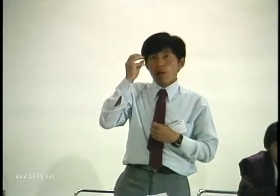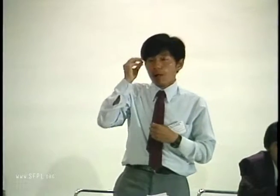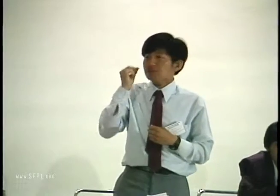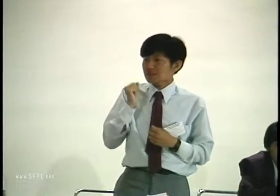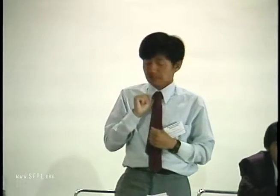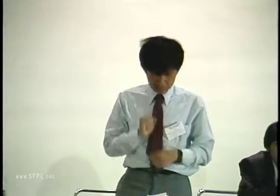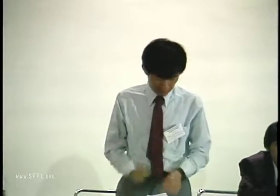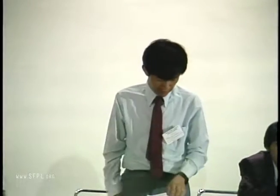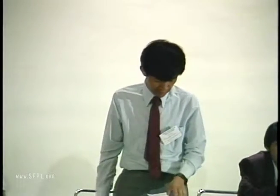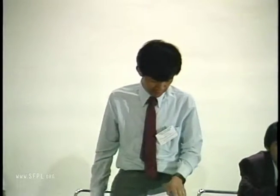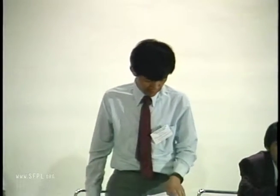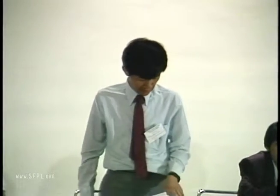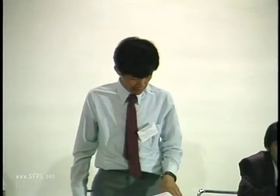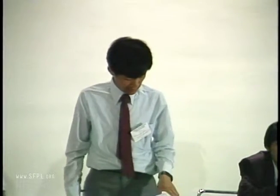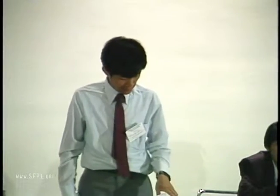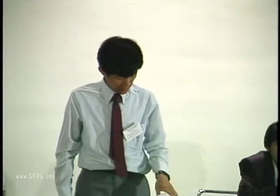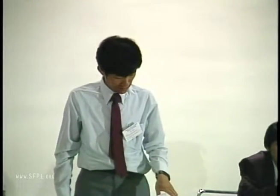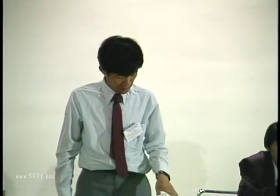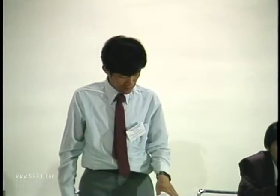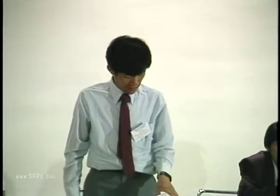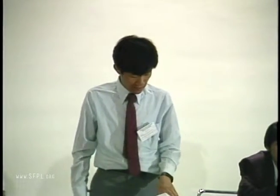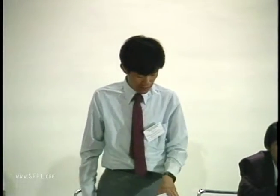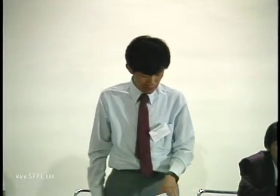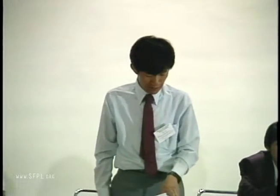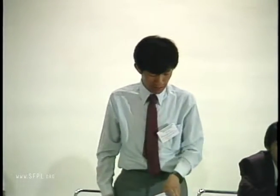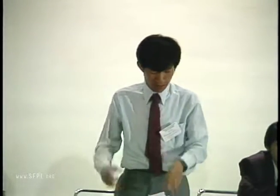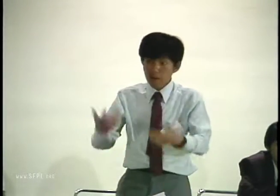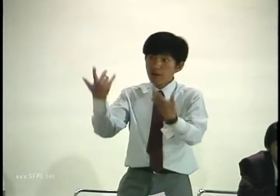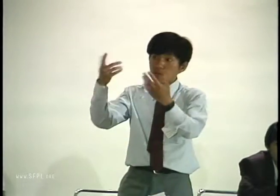And I would think these thoughts continually.